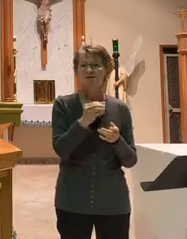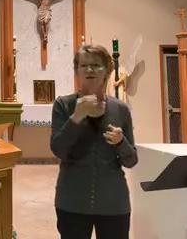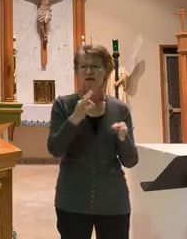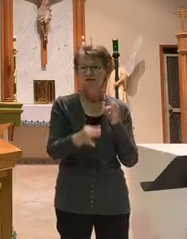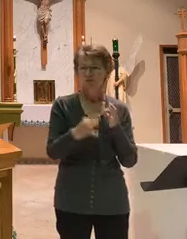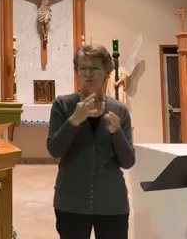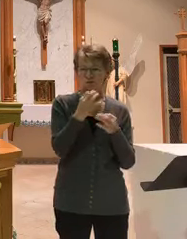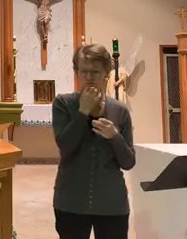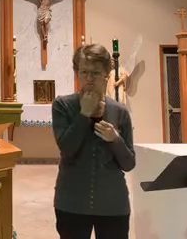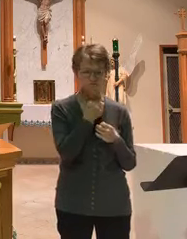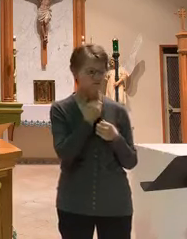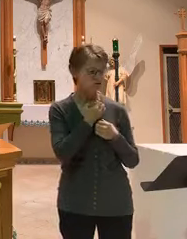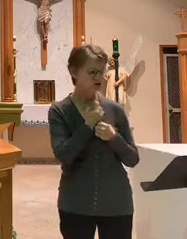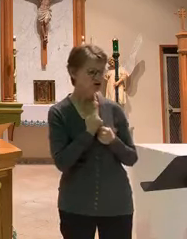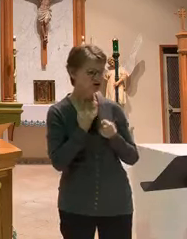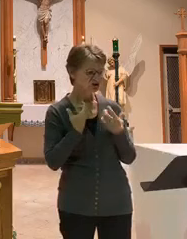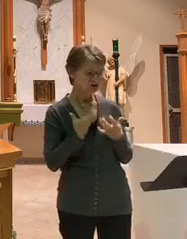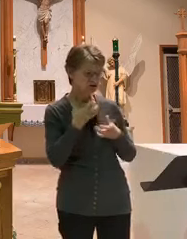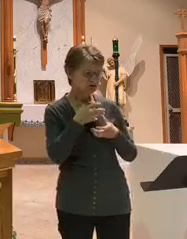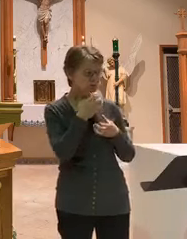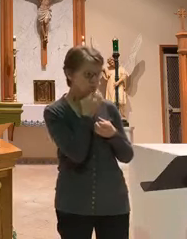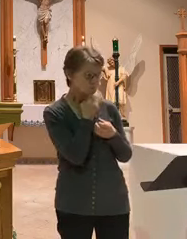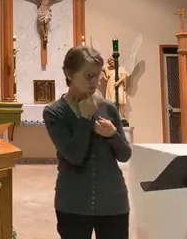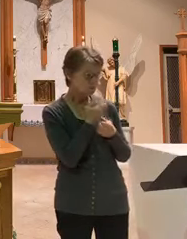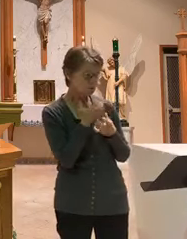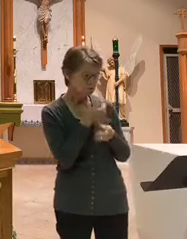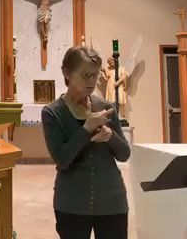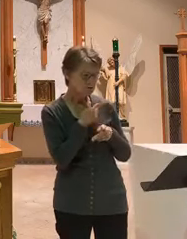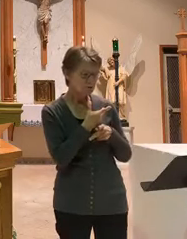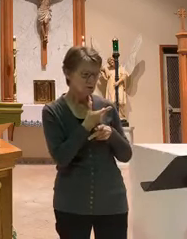cherishes wrath, who will forgive his sins?